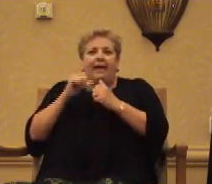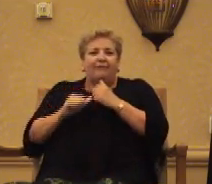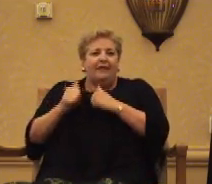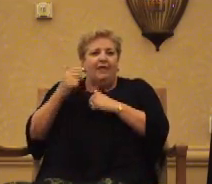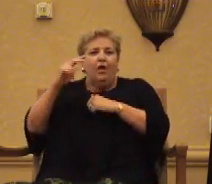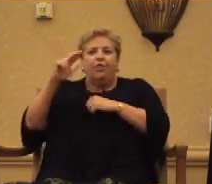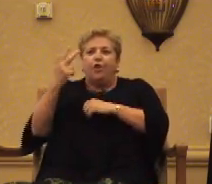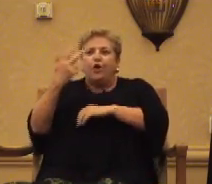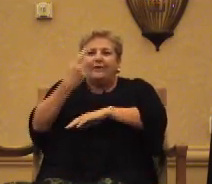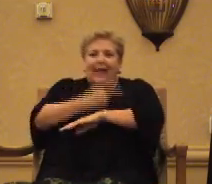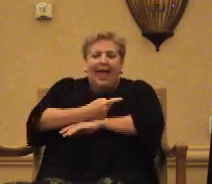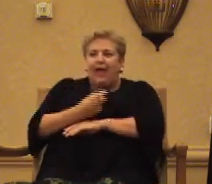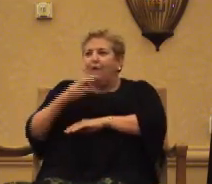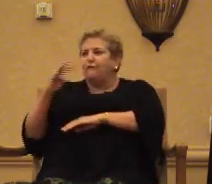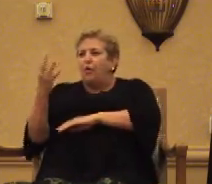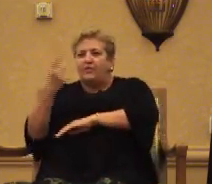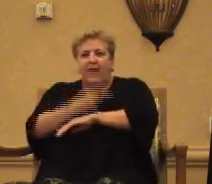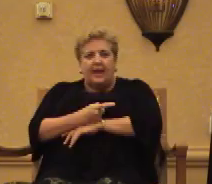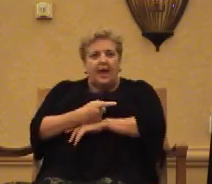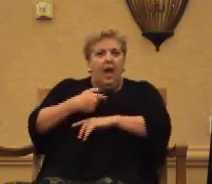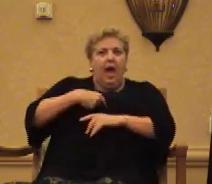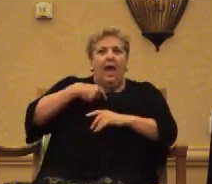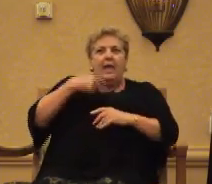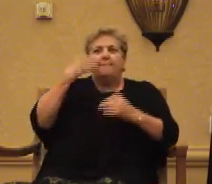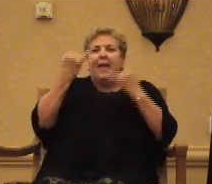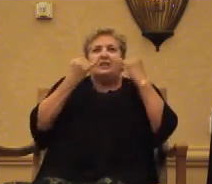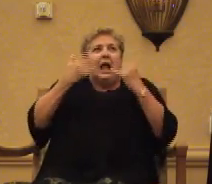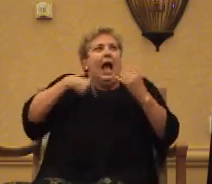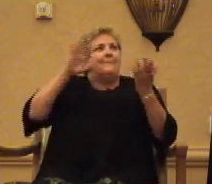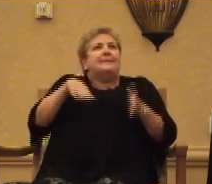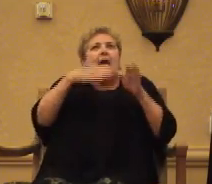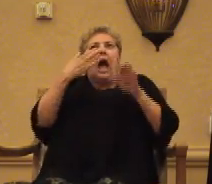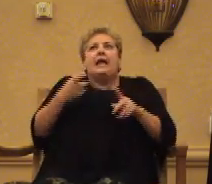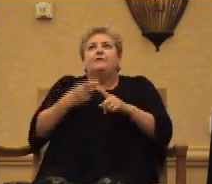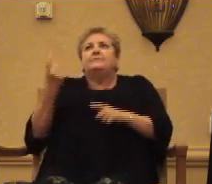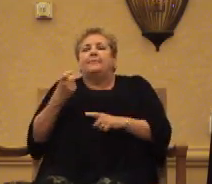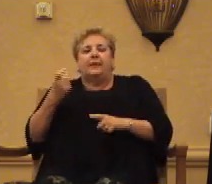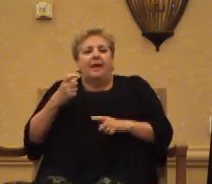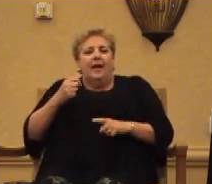I imagine that I'm dying of something. I don't get headaches, I get brain tumors. I mean,